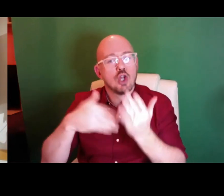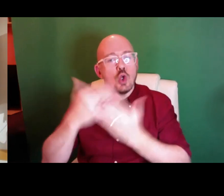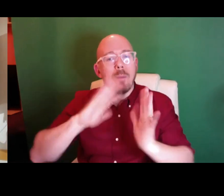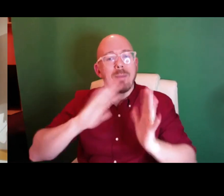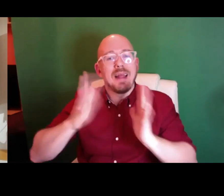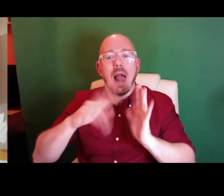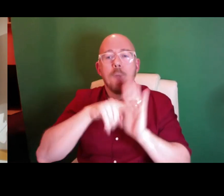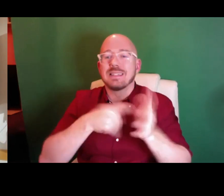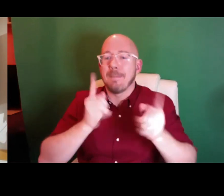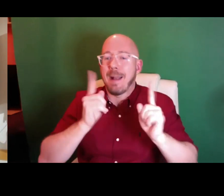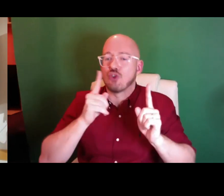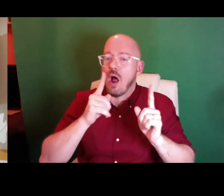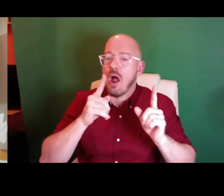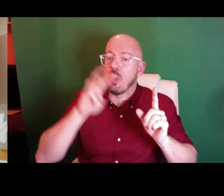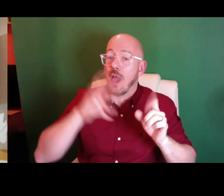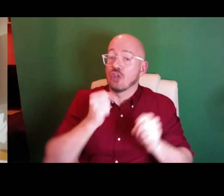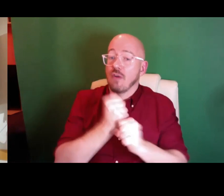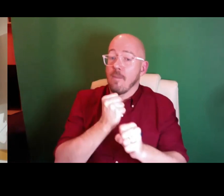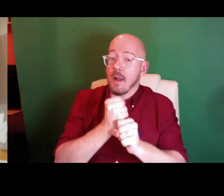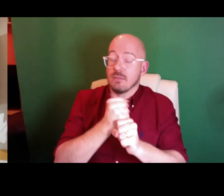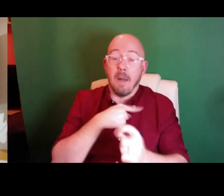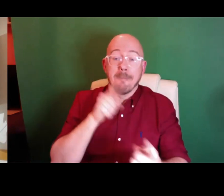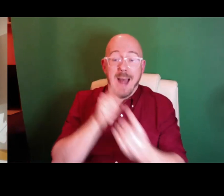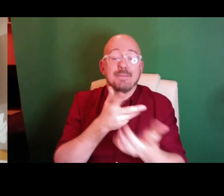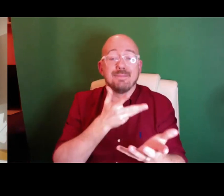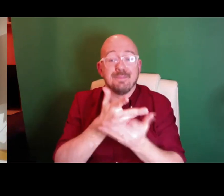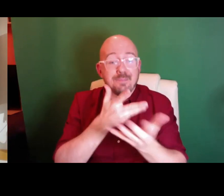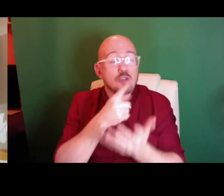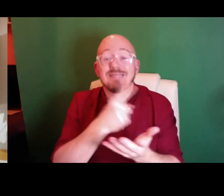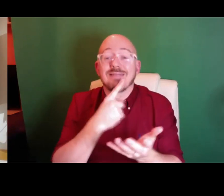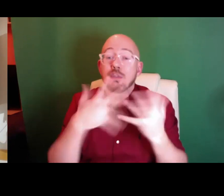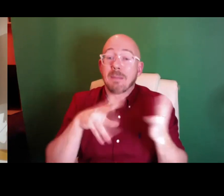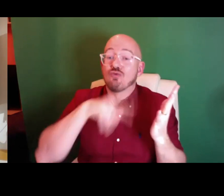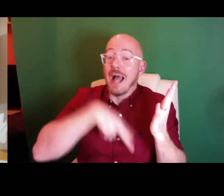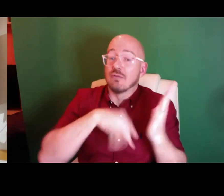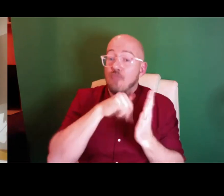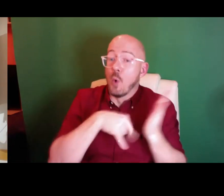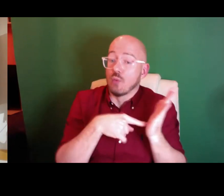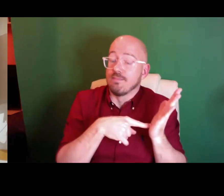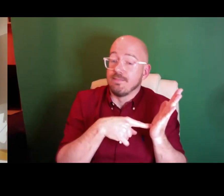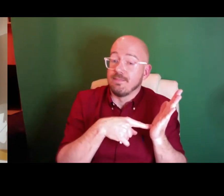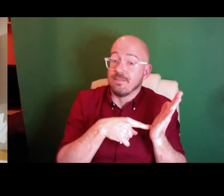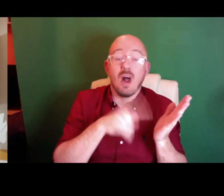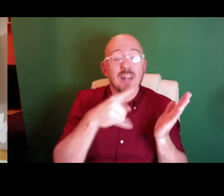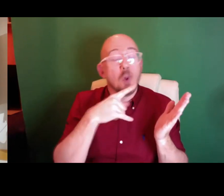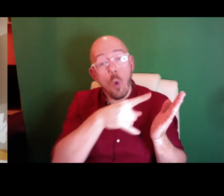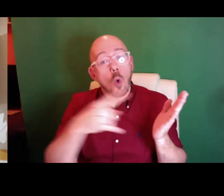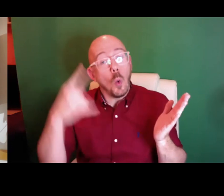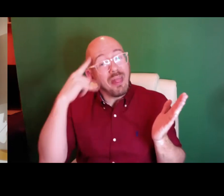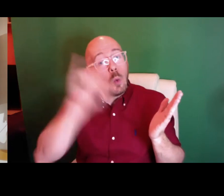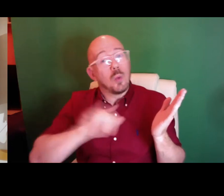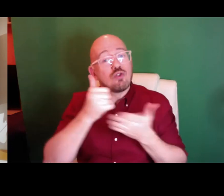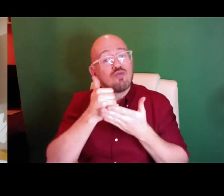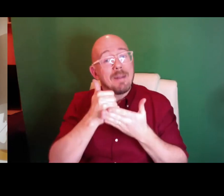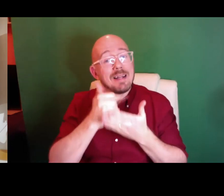with respect to the Welsh situation, Suki, who I mentioned earlier, the new BSL policy manager in the Welsh Government, said that